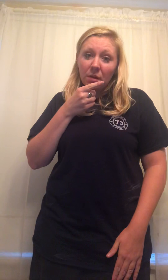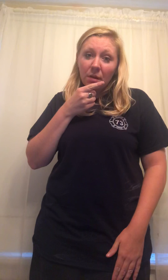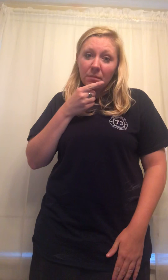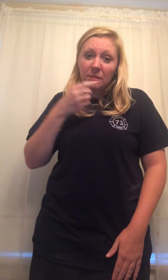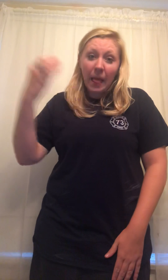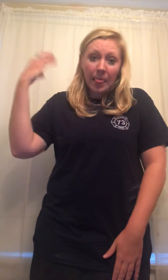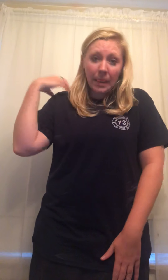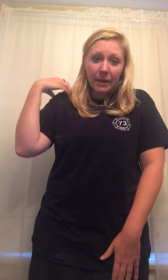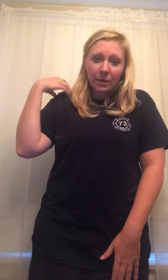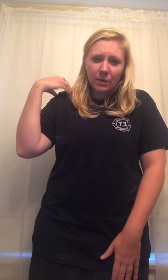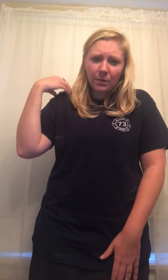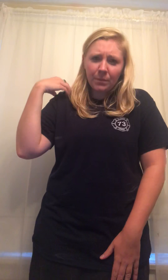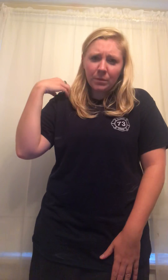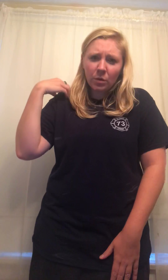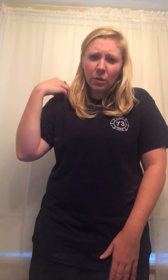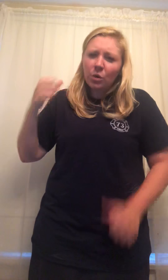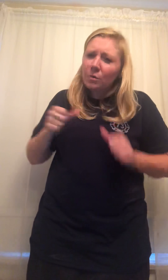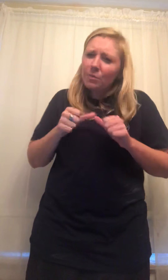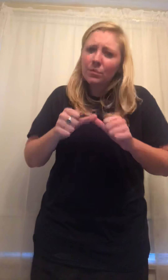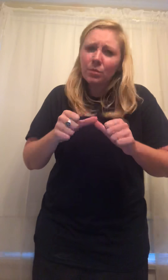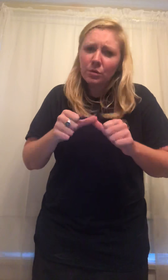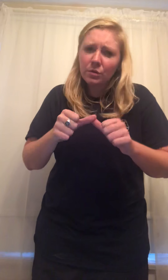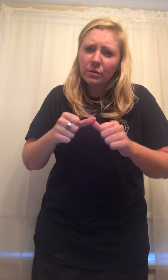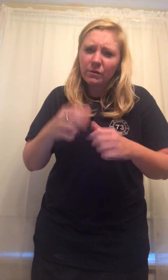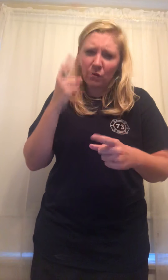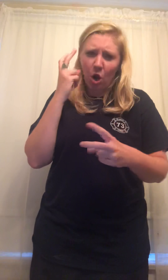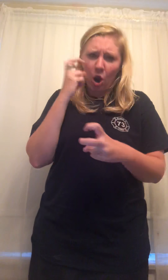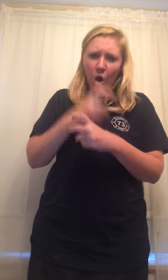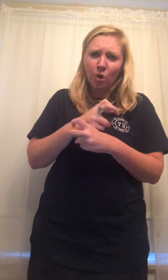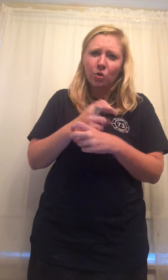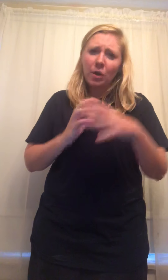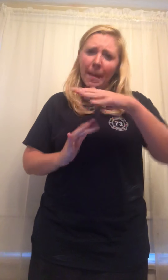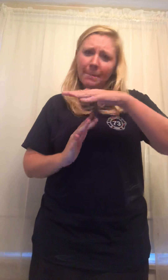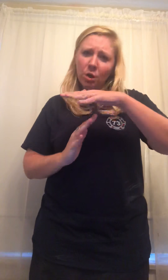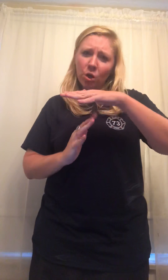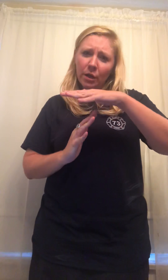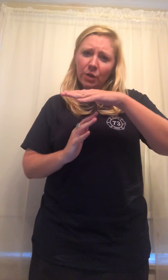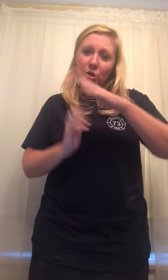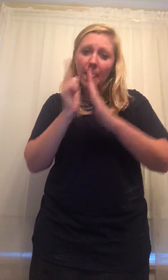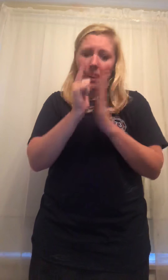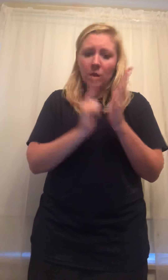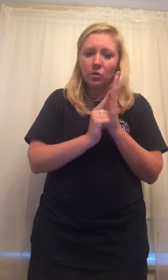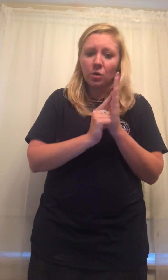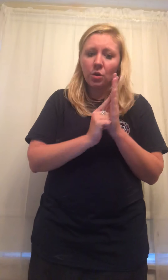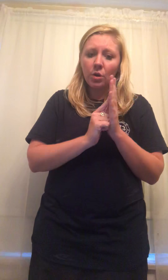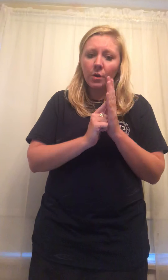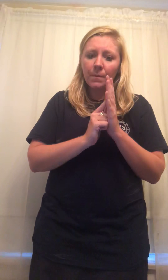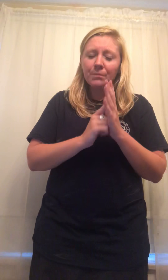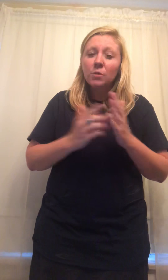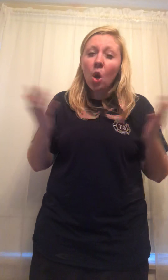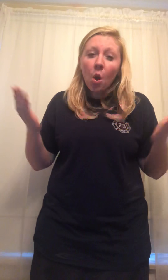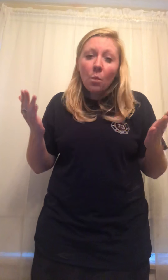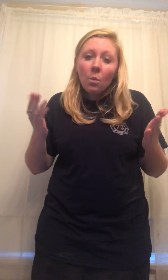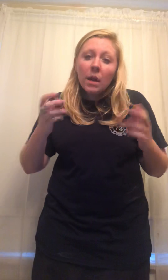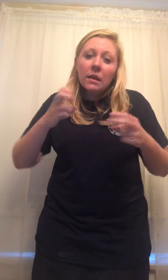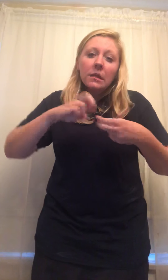for tougher immigration laws there. Watch. What is the problem with Sweden's immigration system